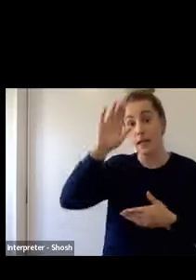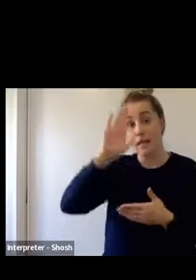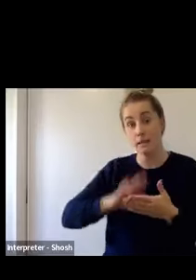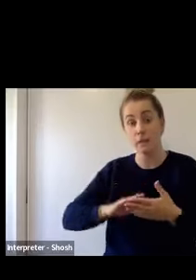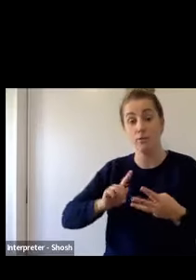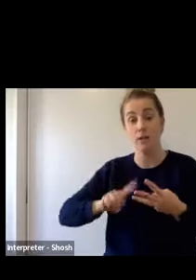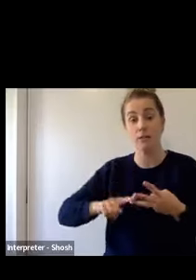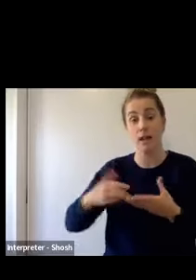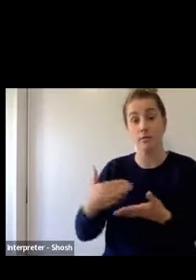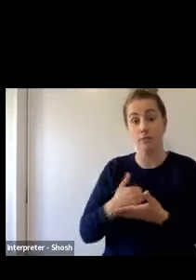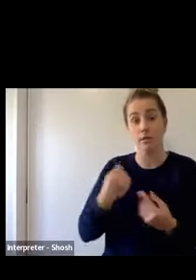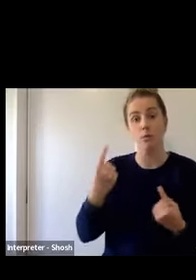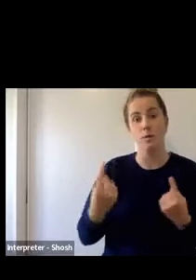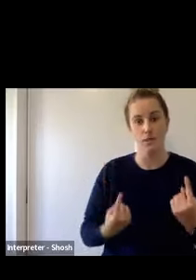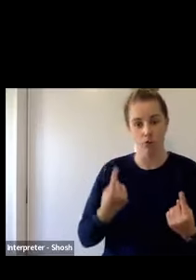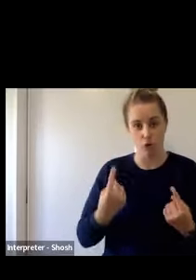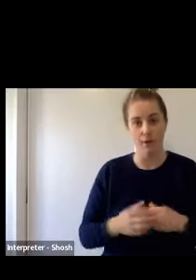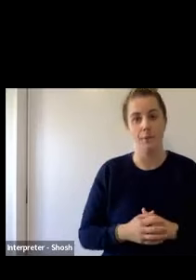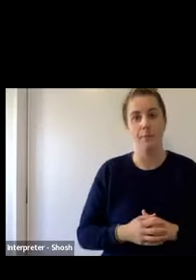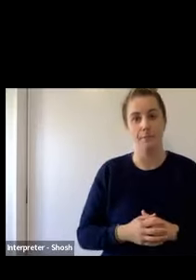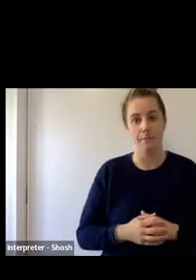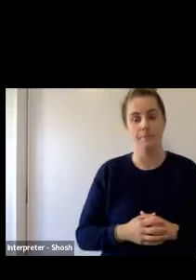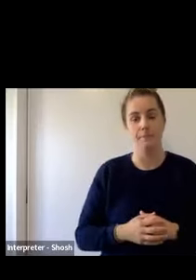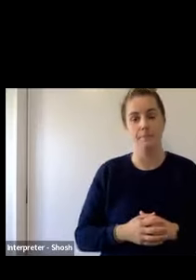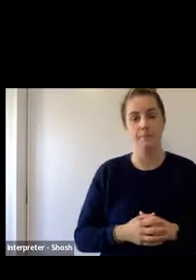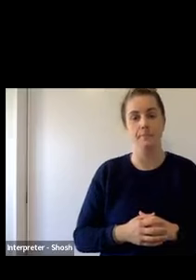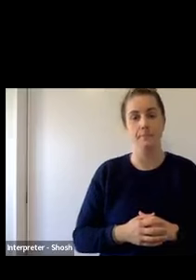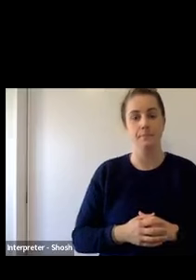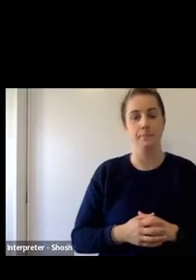experiences, and resources